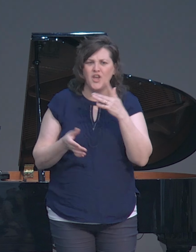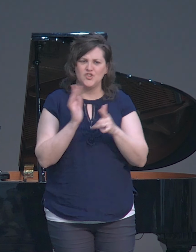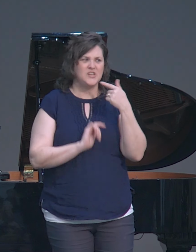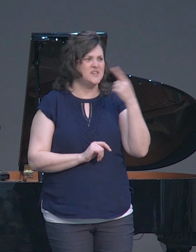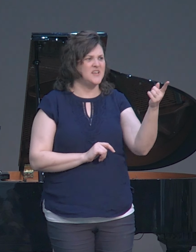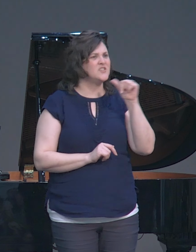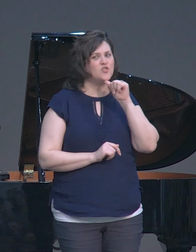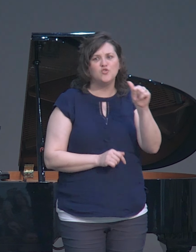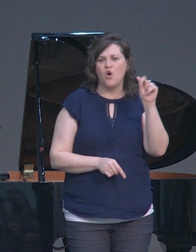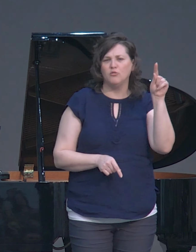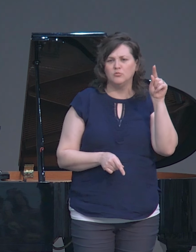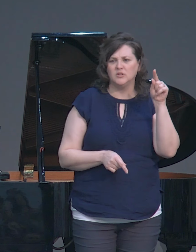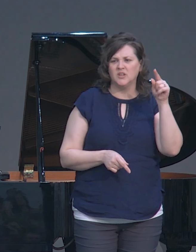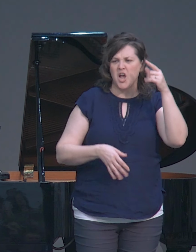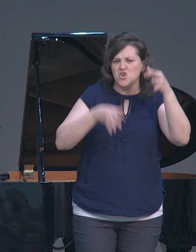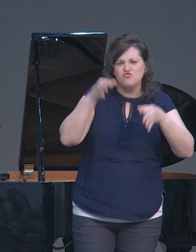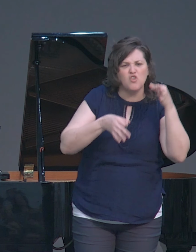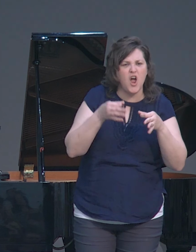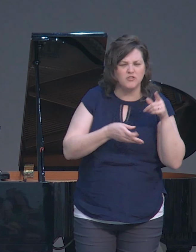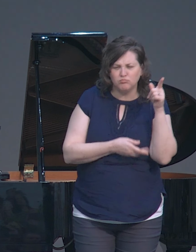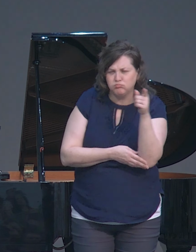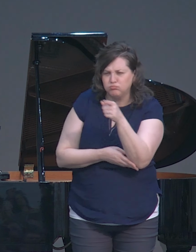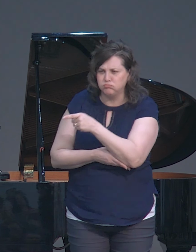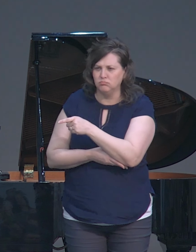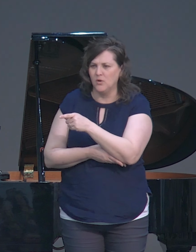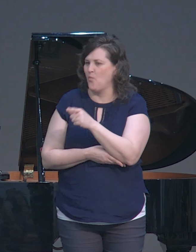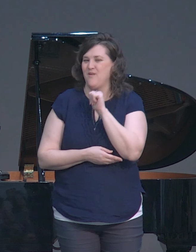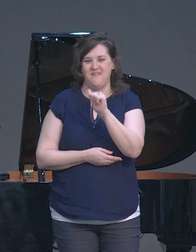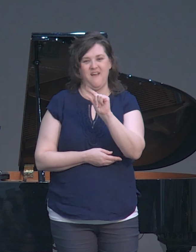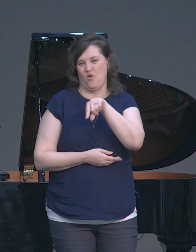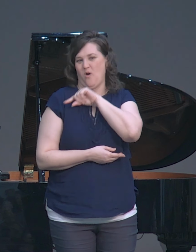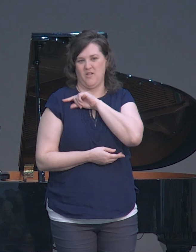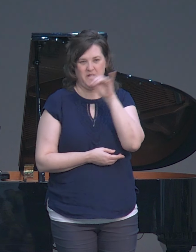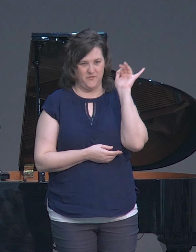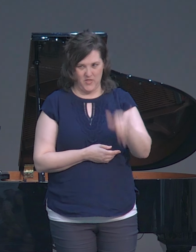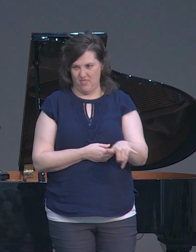his job. That's his position. We're not qualified. We're not prepared for it.